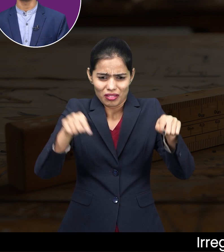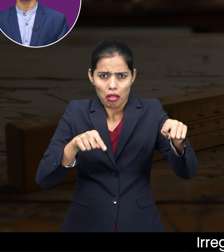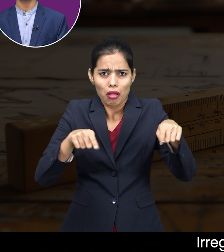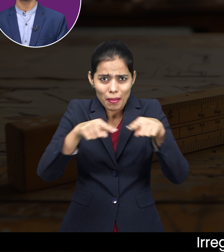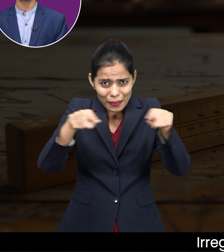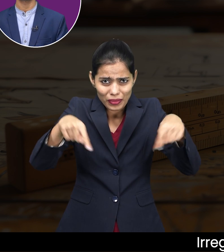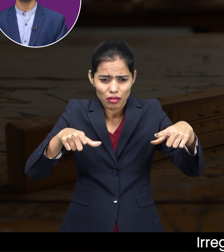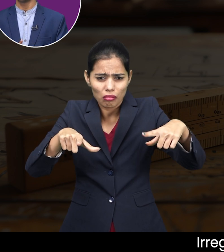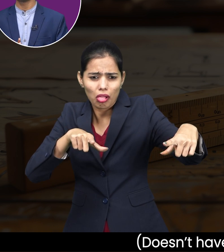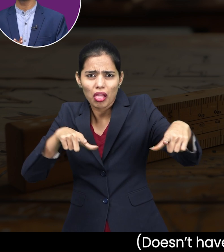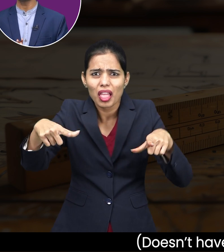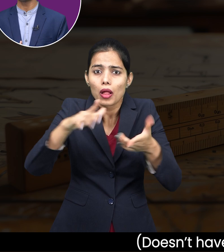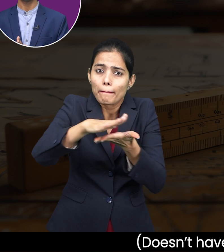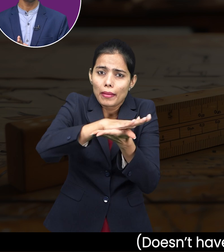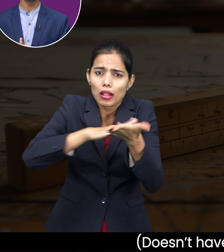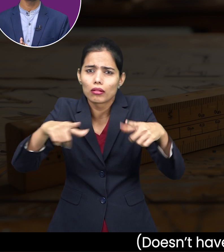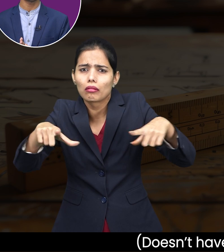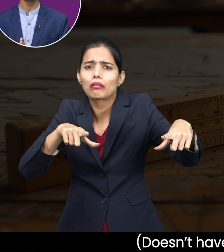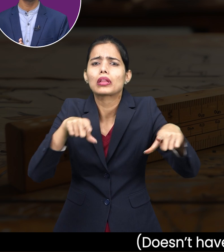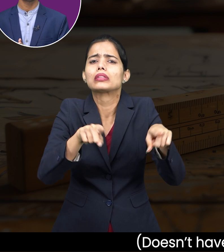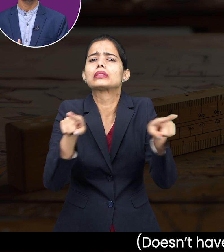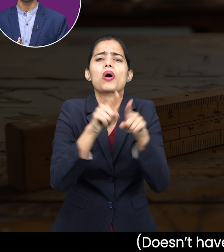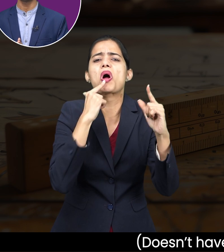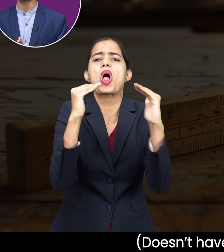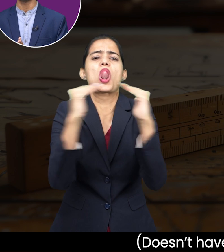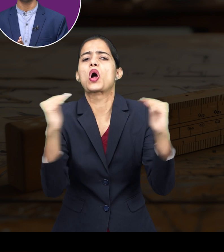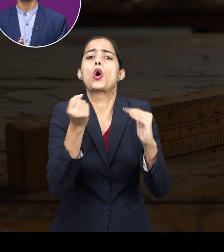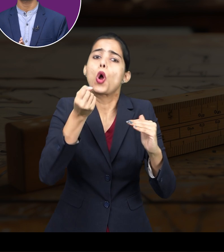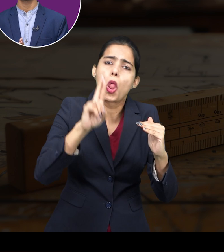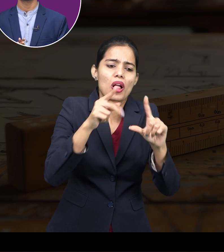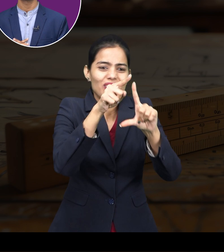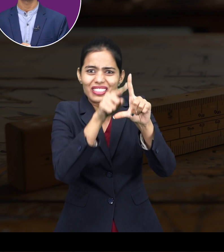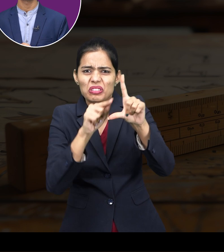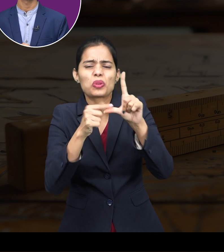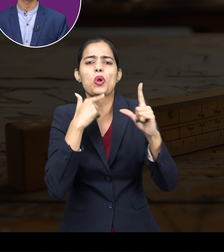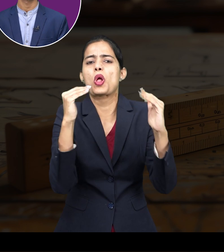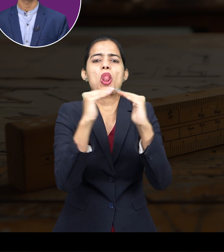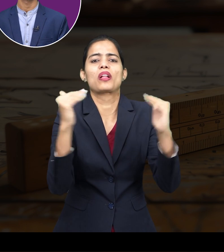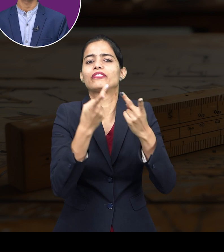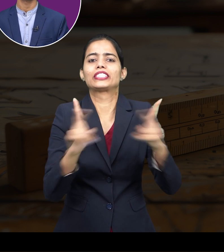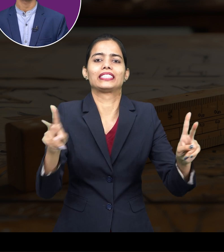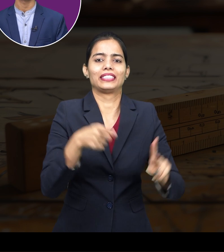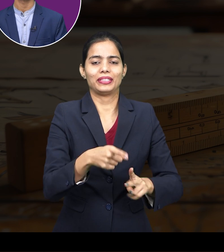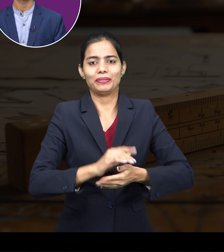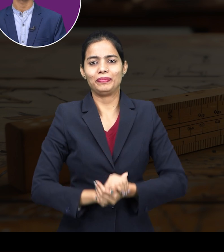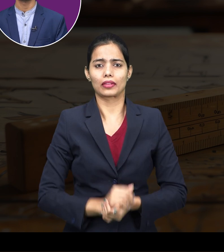Irregular surface, doesn't have equal sides or equal angles.